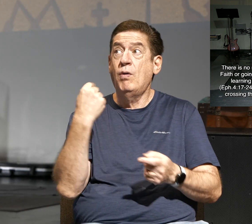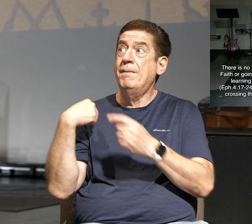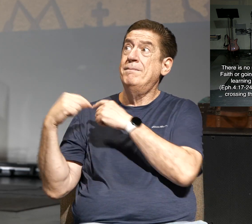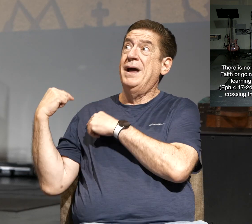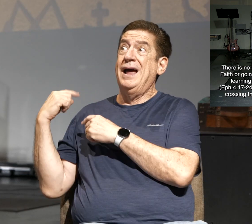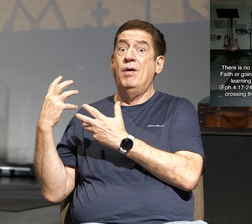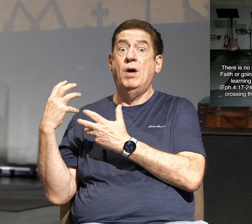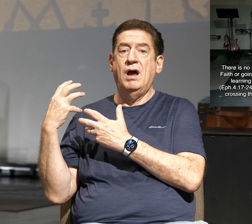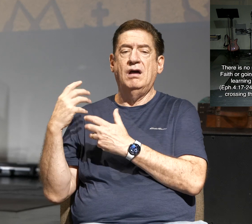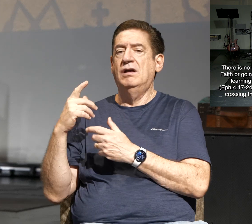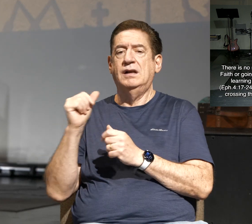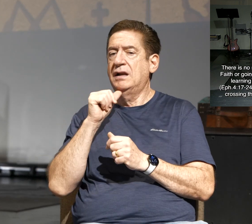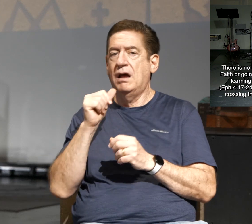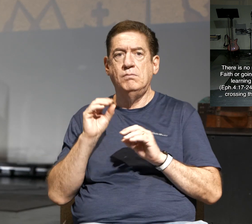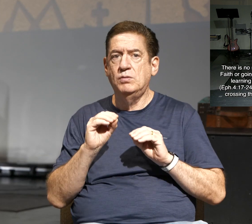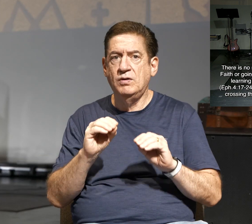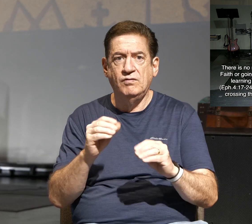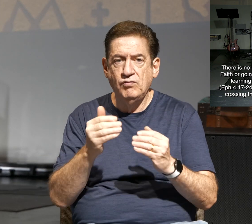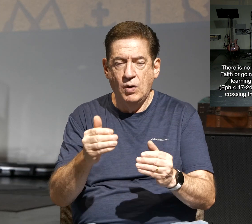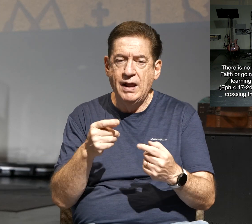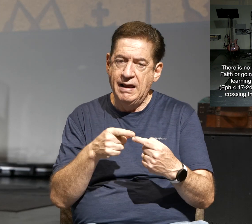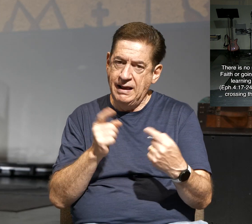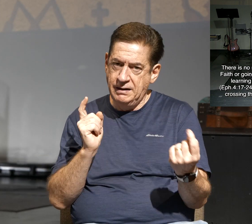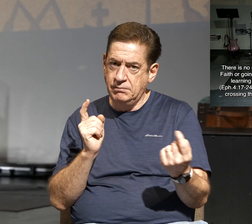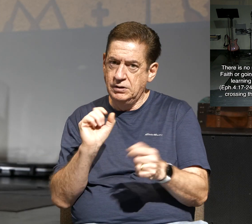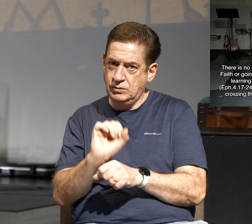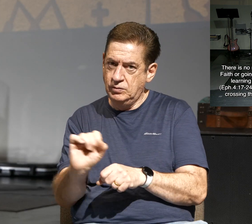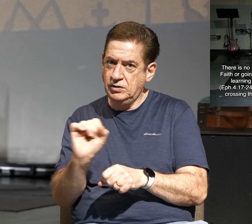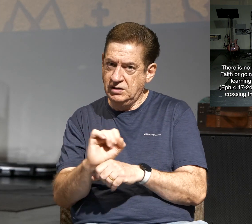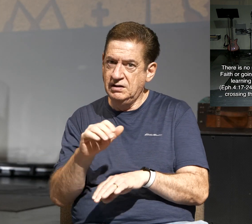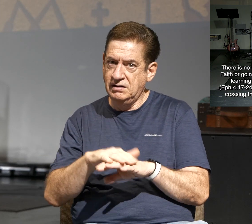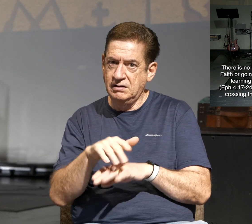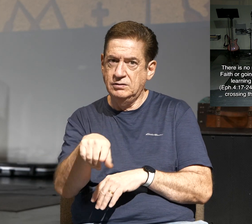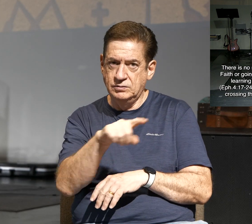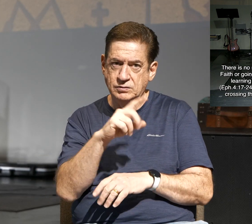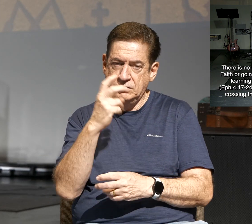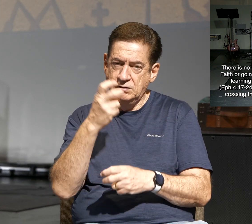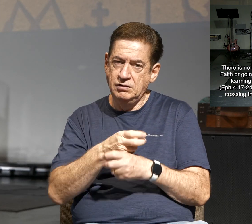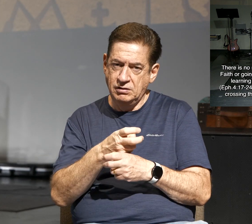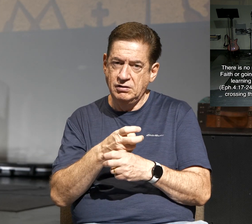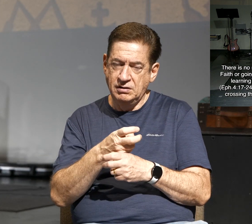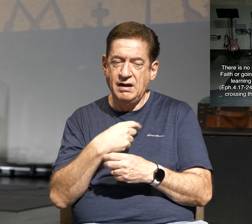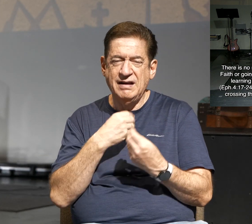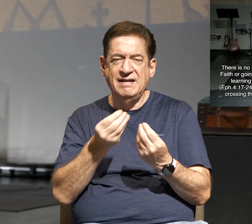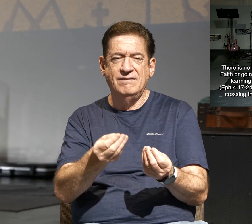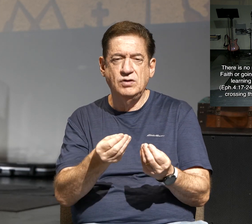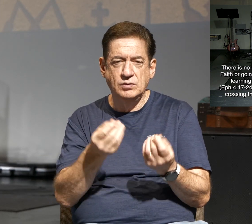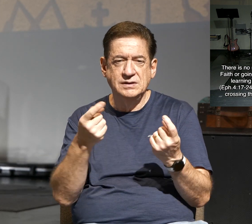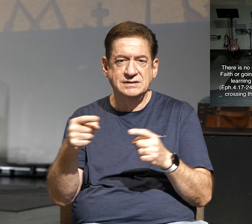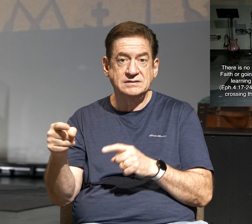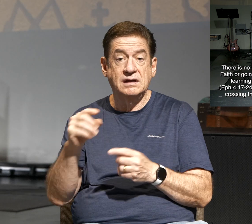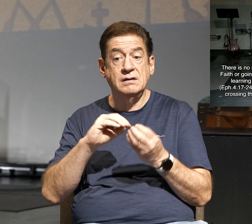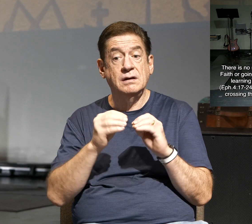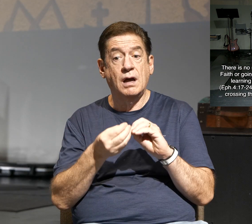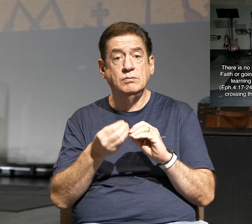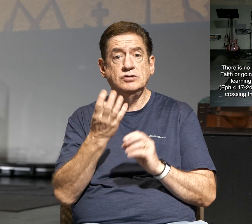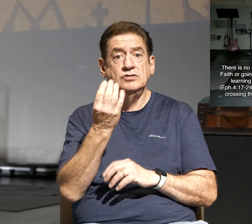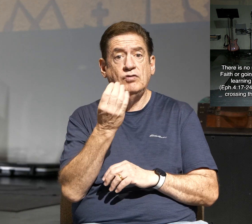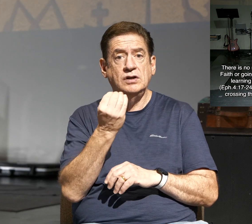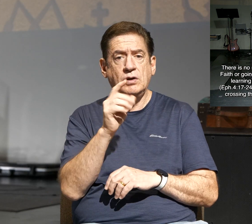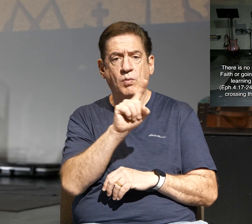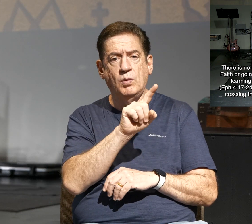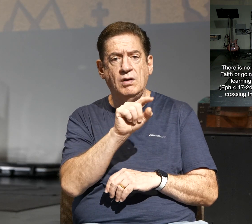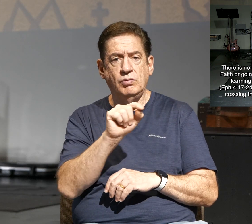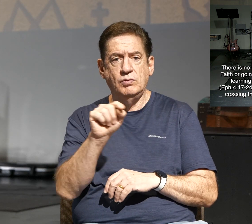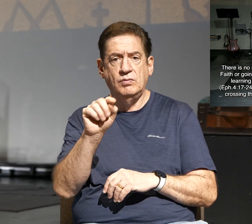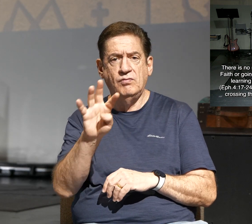forward, the enemy is working you pretty hard. And I gave you one of those instances there in Numbers 14, 1 through 4 in your notes.